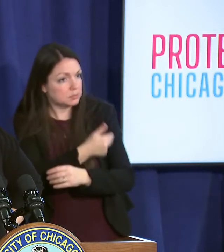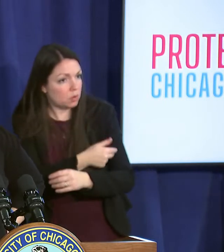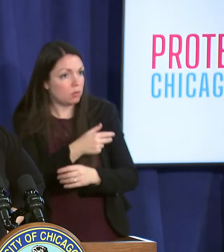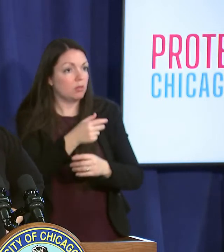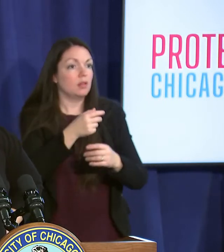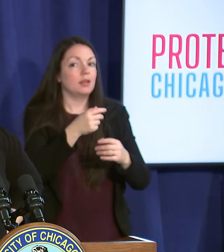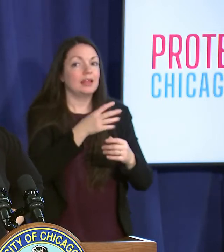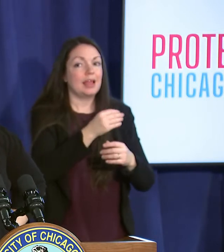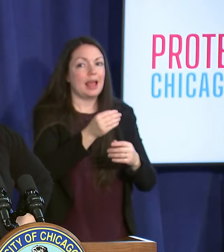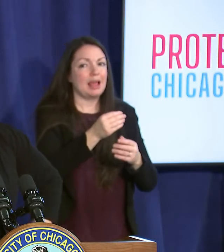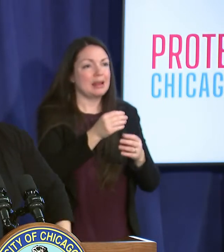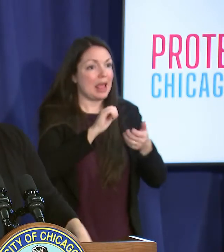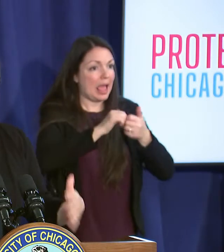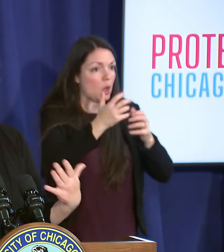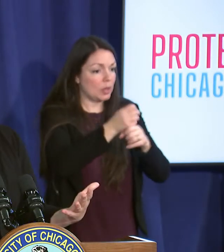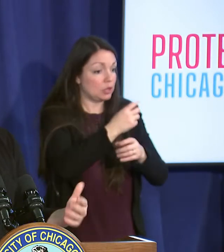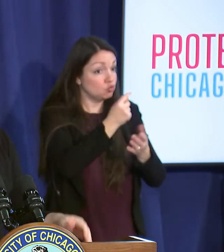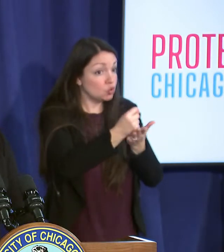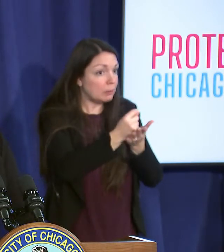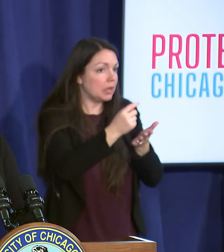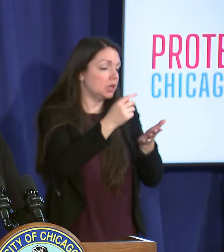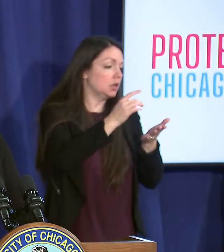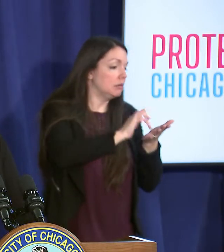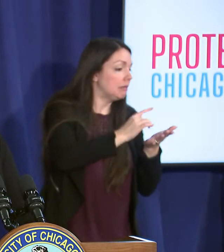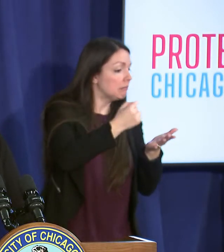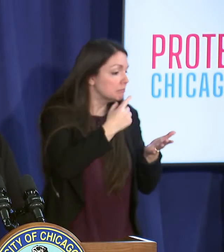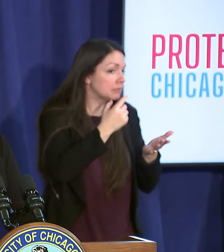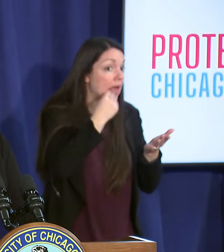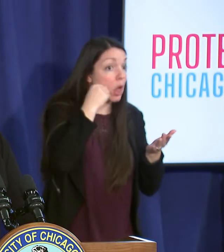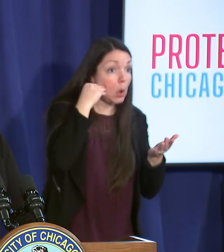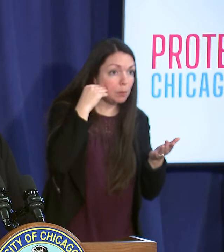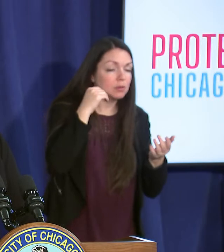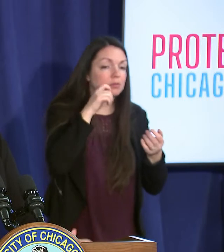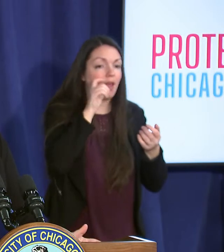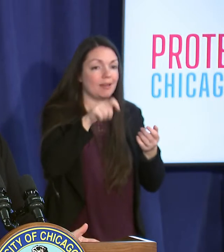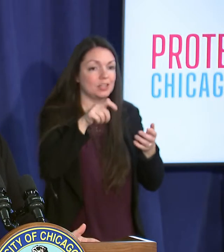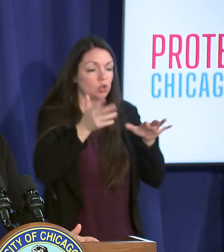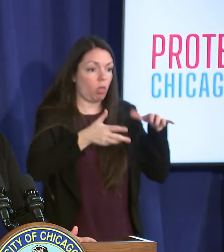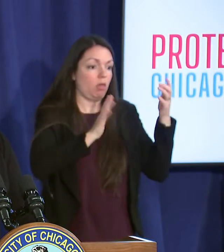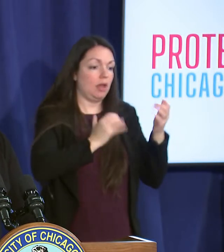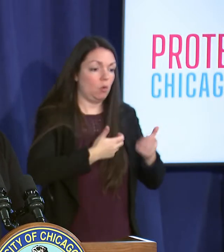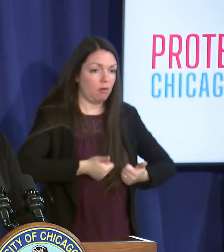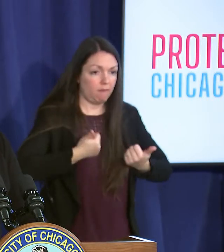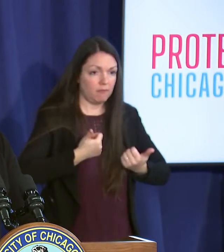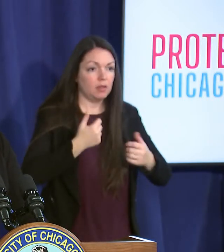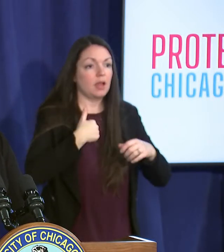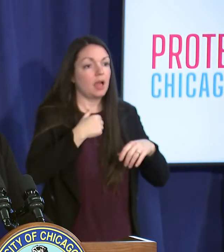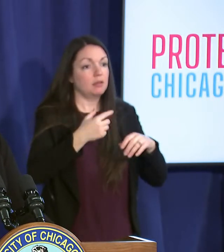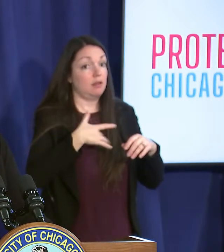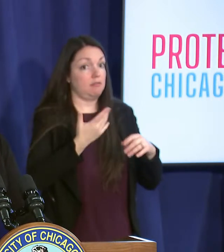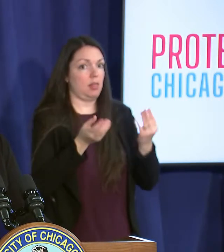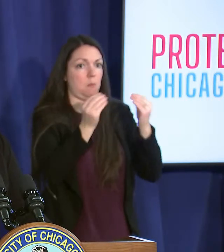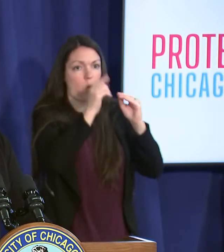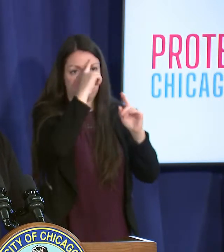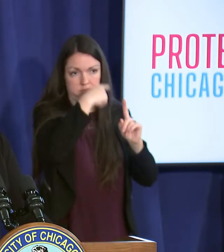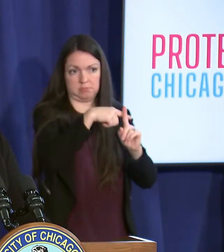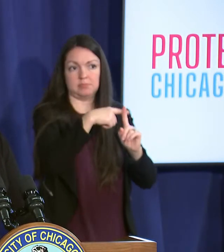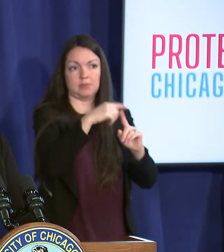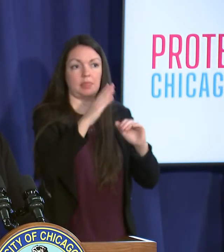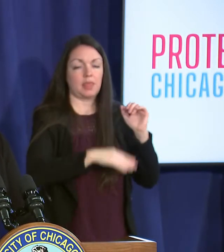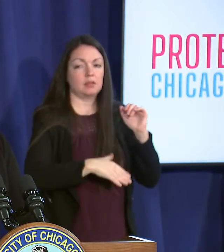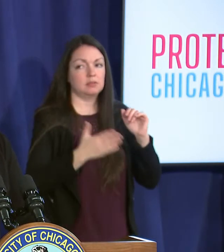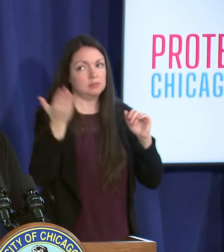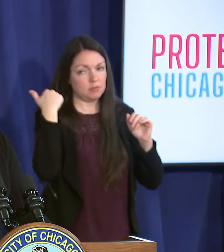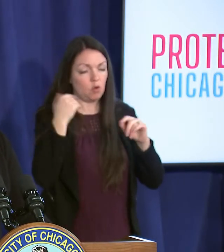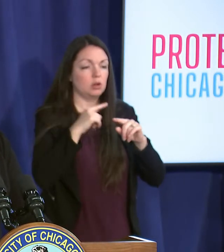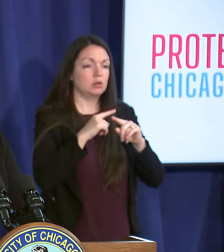out of the hospital. Like, how do we make this something that does not need to disrupt our lives? I am certainly more optimistic now than I was, but